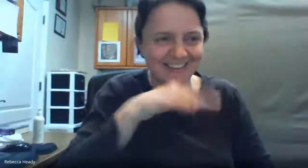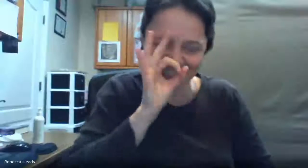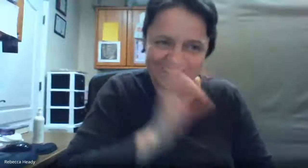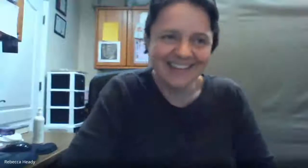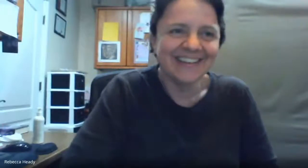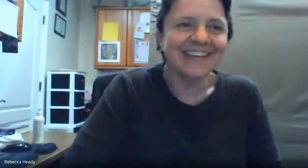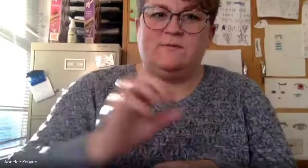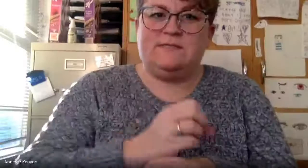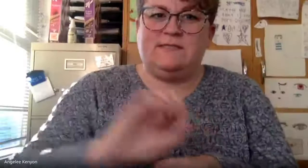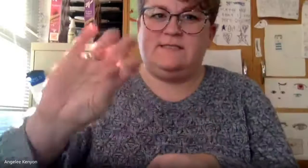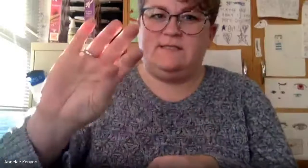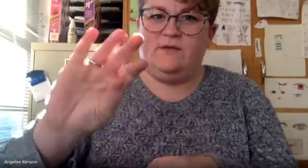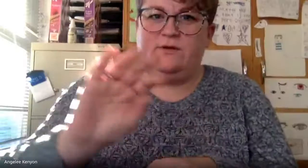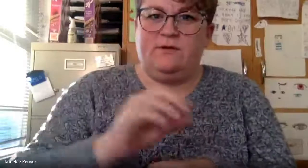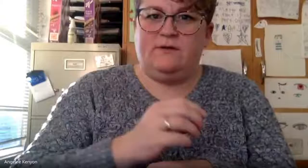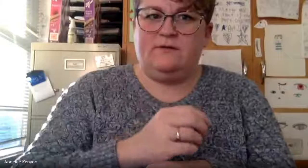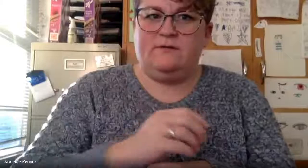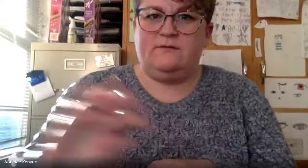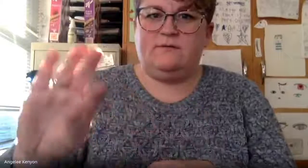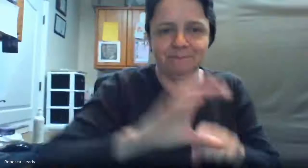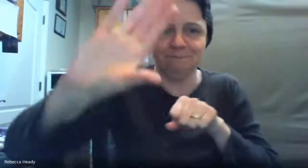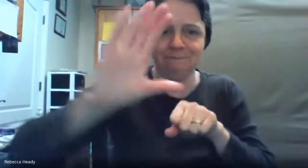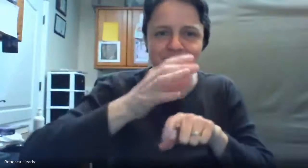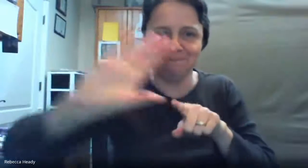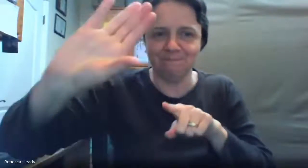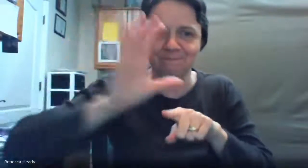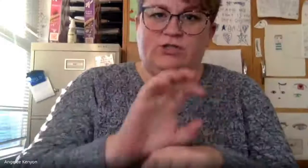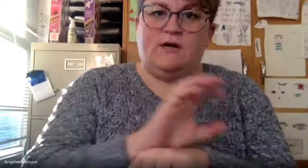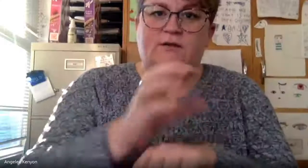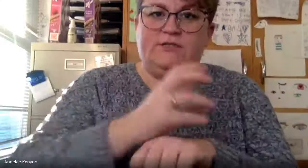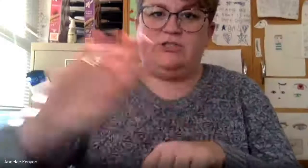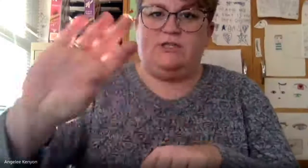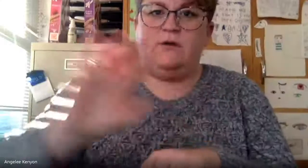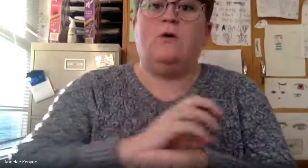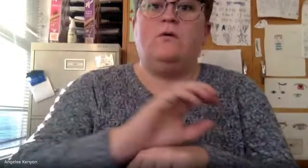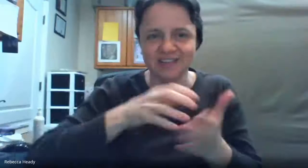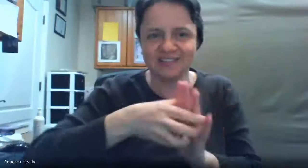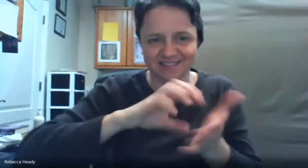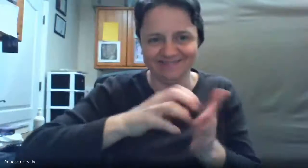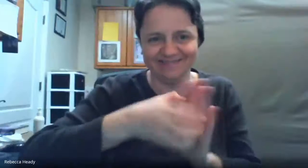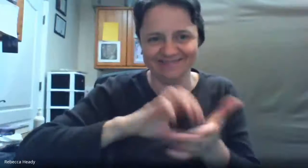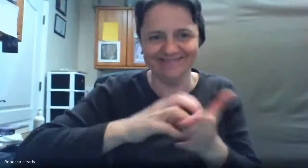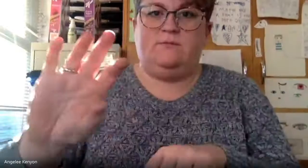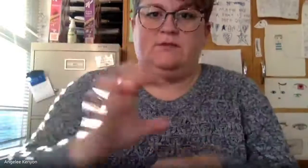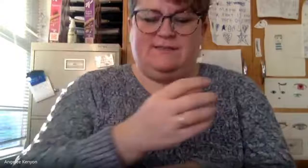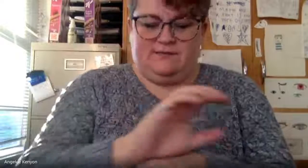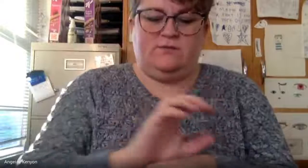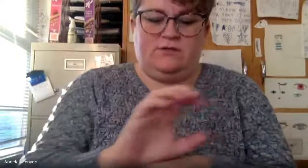So What was this that you were doing? Chip. So chocolate chip cookies. Chocolate chip. That's okay.